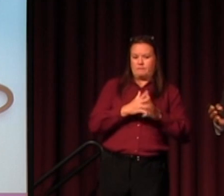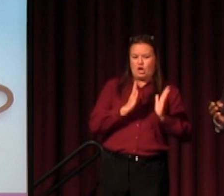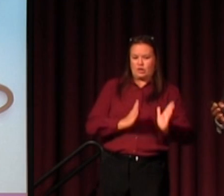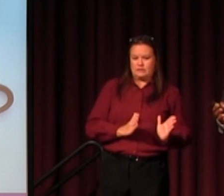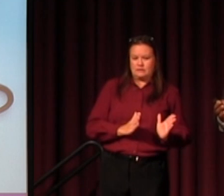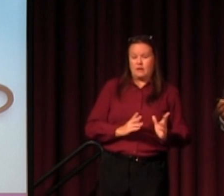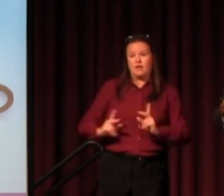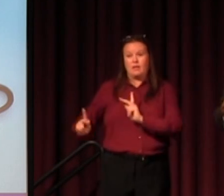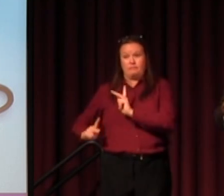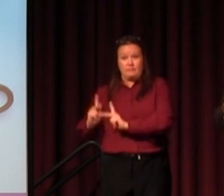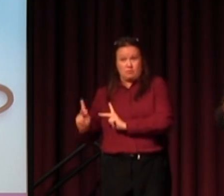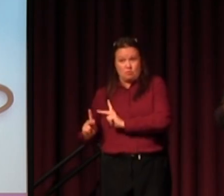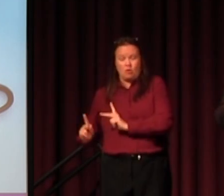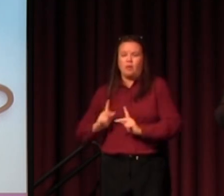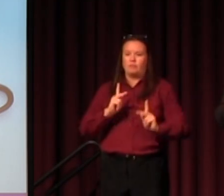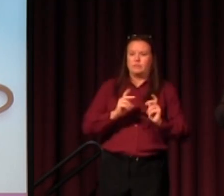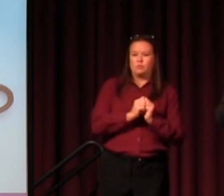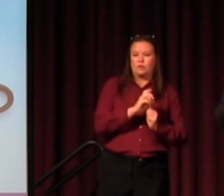People with disabilities.